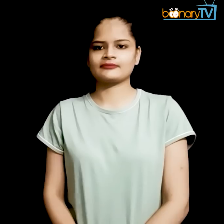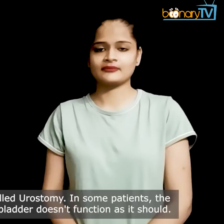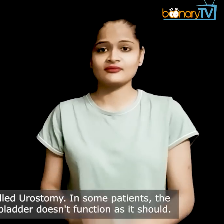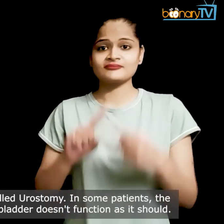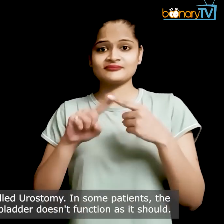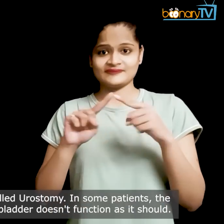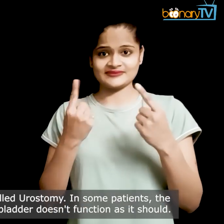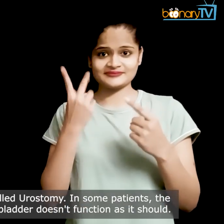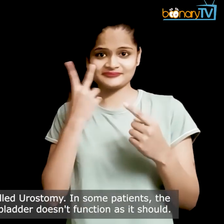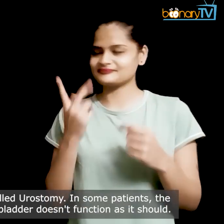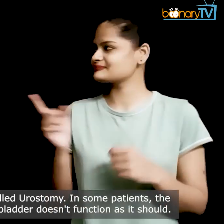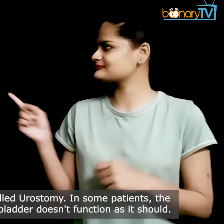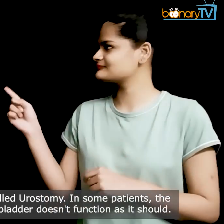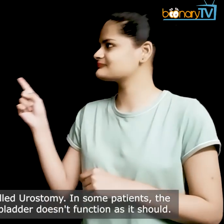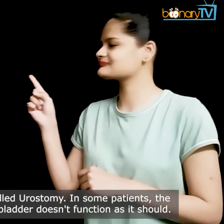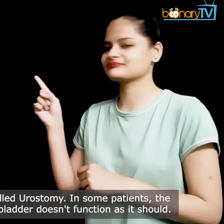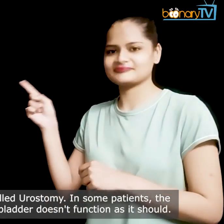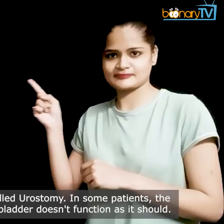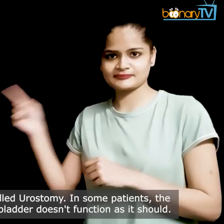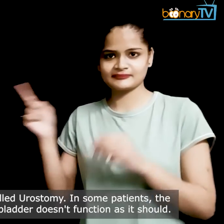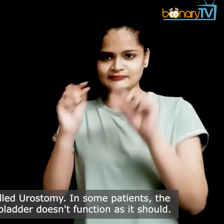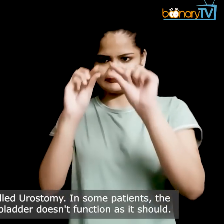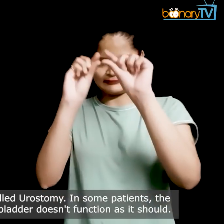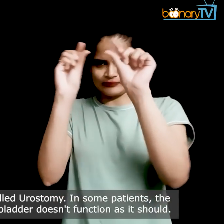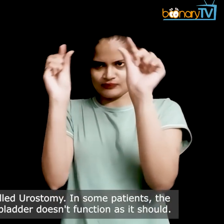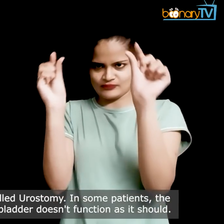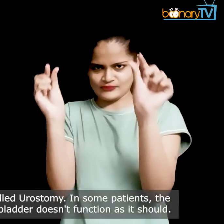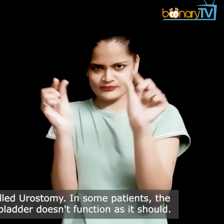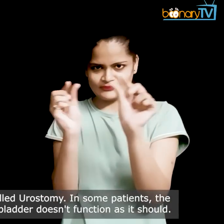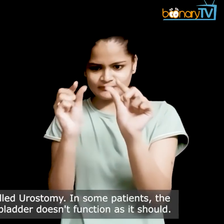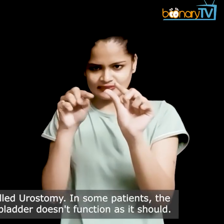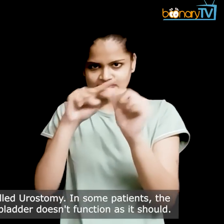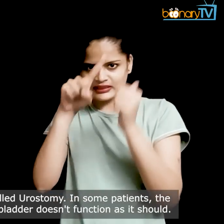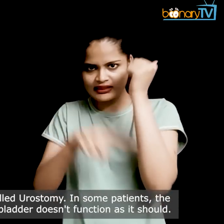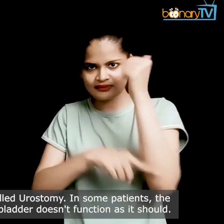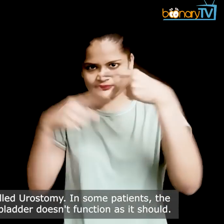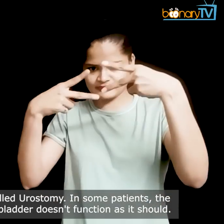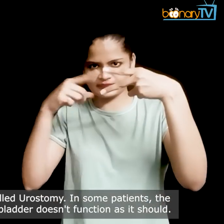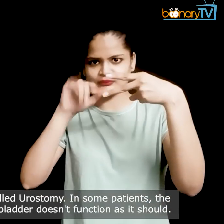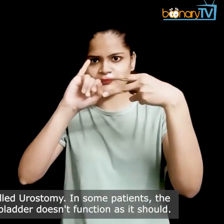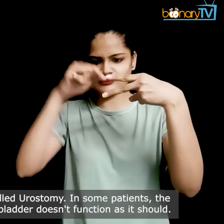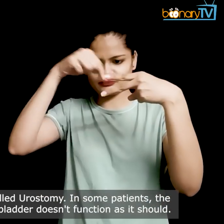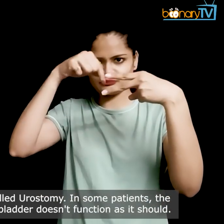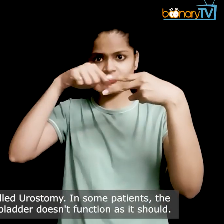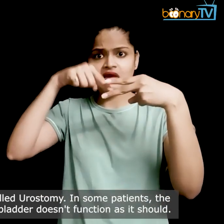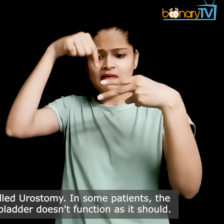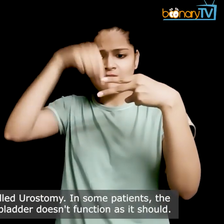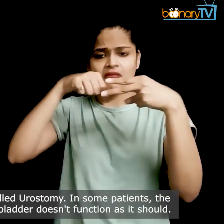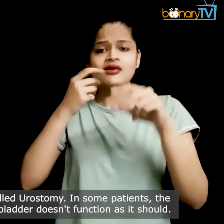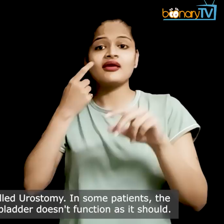the first type of ostomy is called urostomy in some patients the tubes that carry urine to